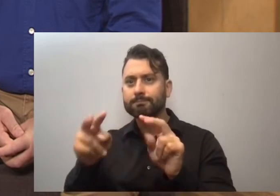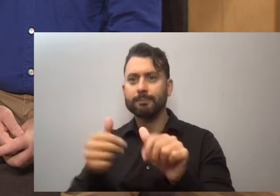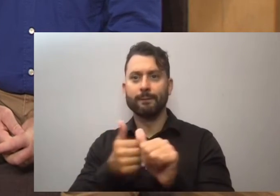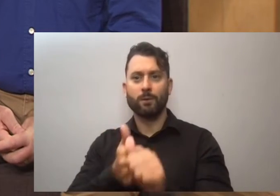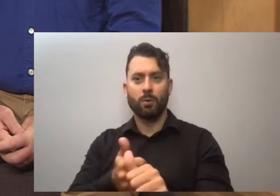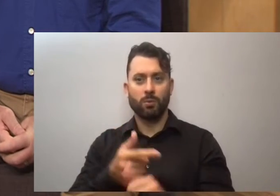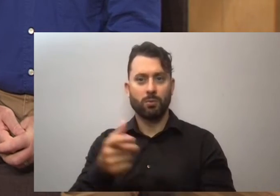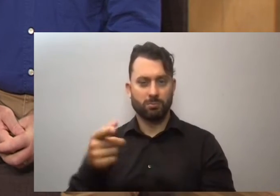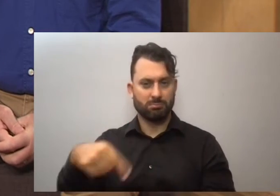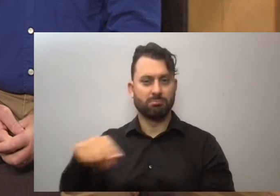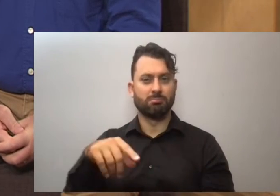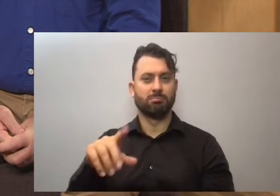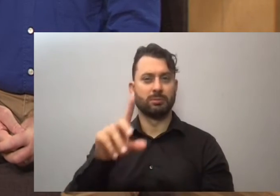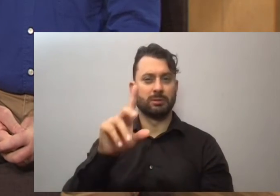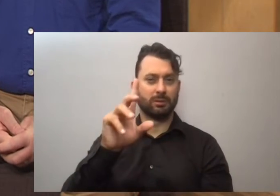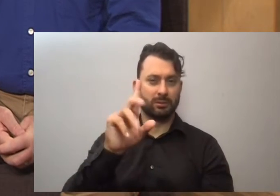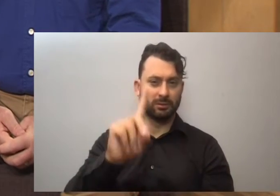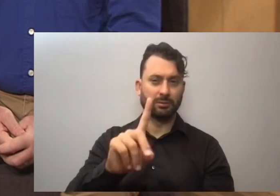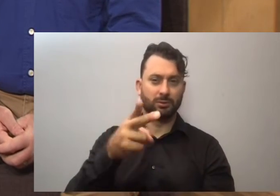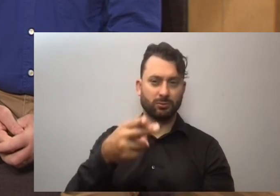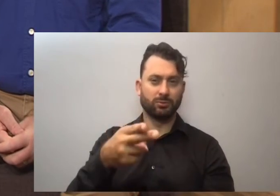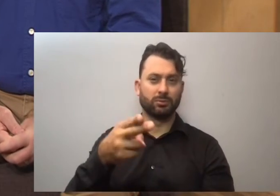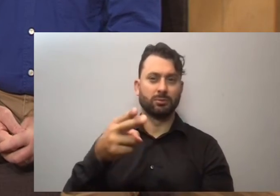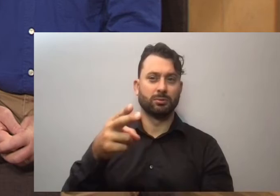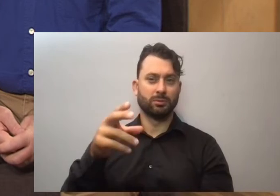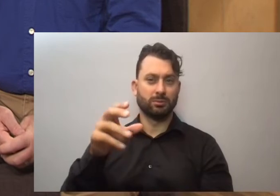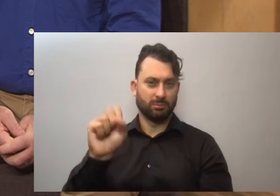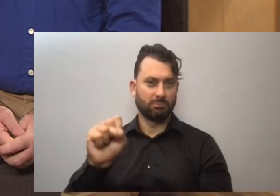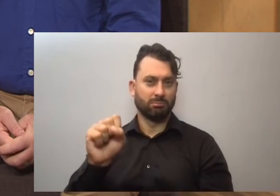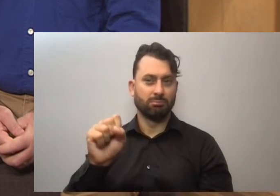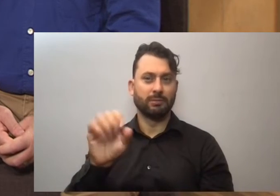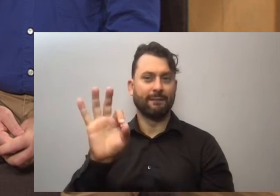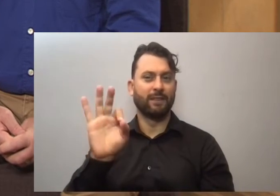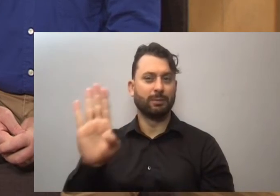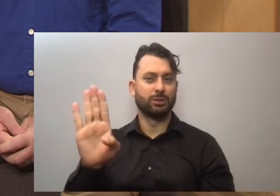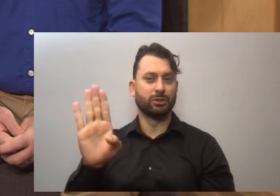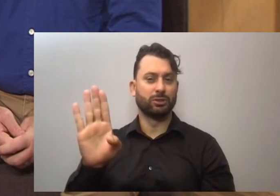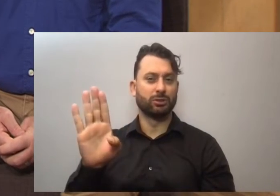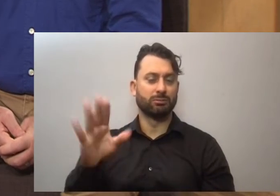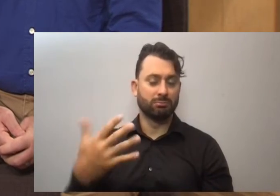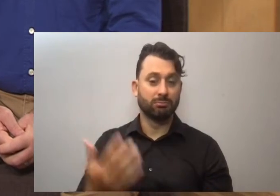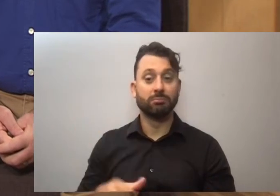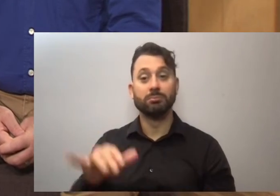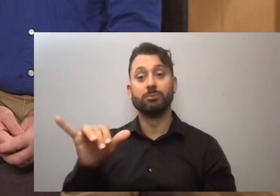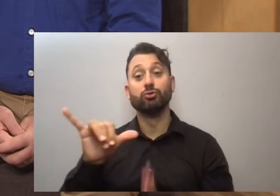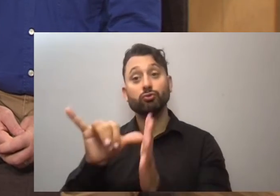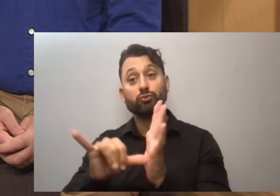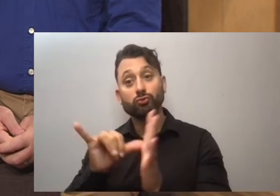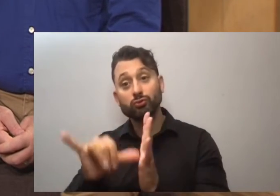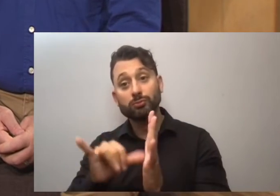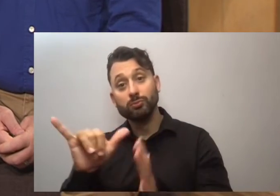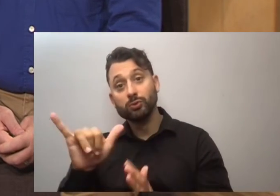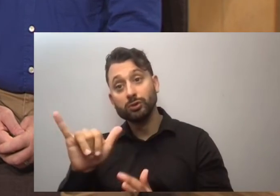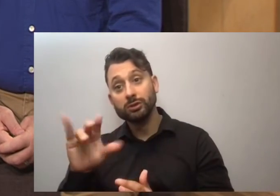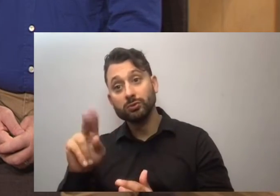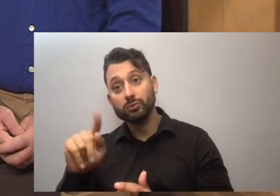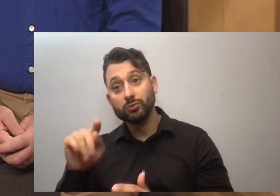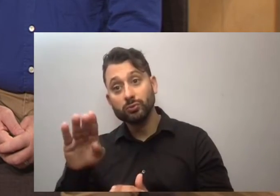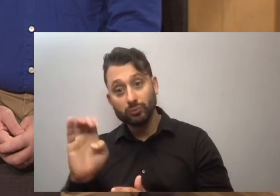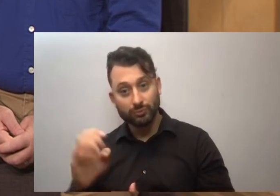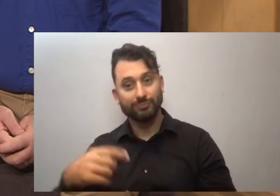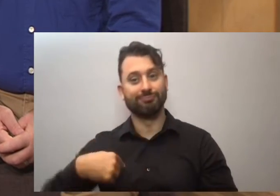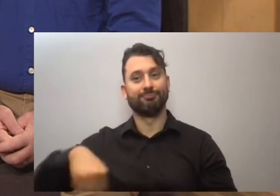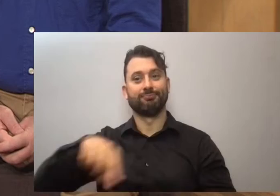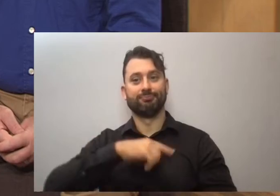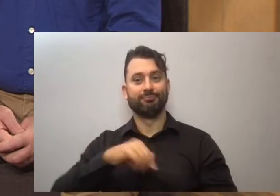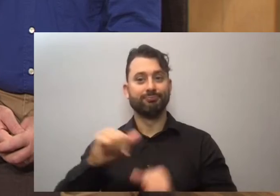So make sure you follow Deaf and Hard of Hearing Services on Facebook and subscribe to us. You also have YouTube